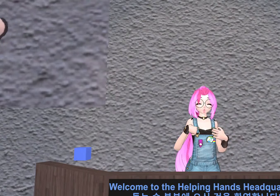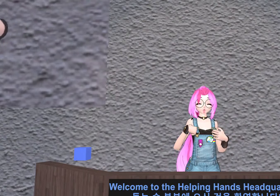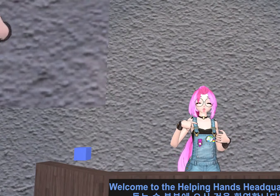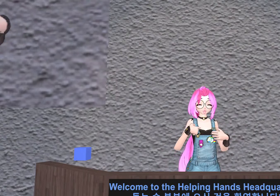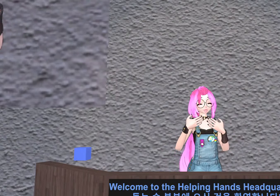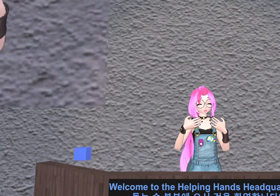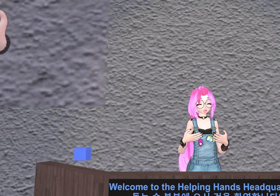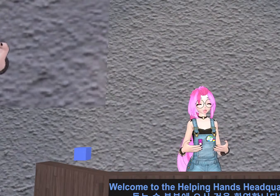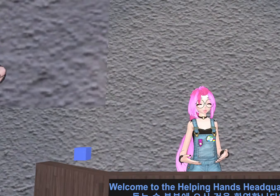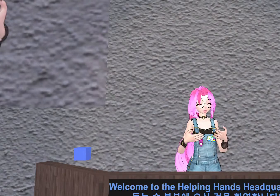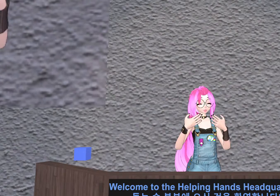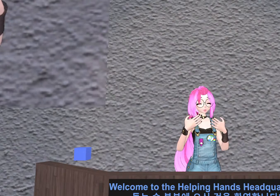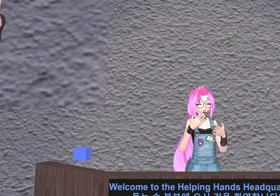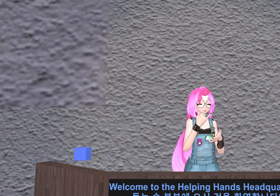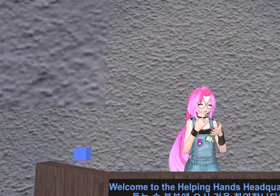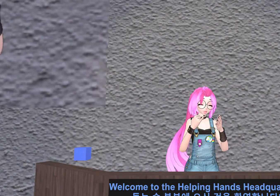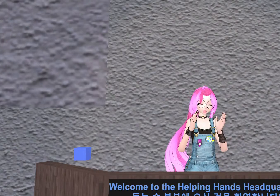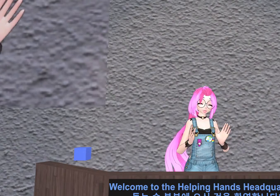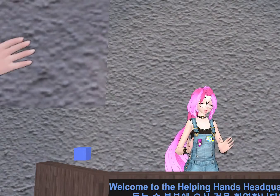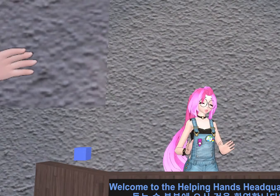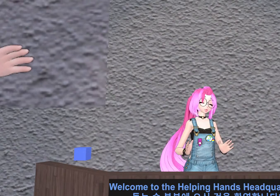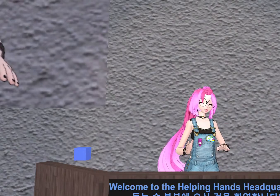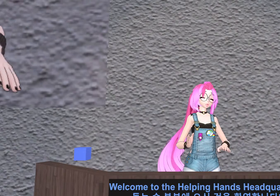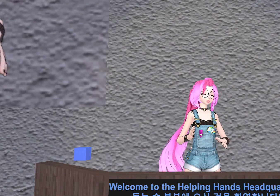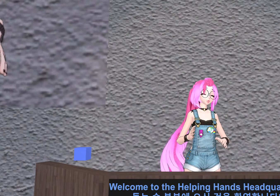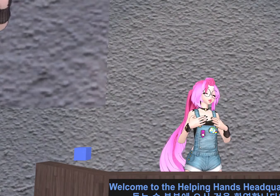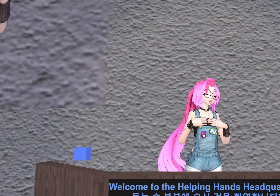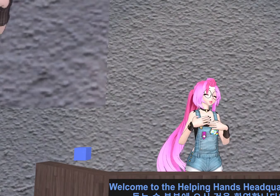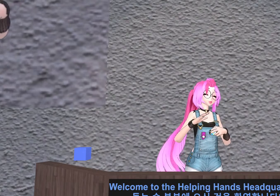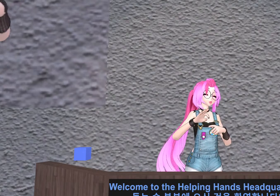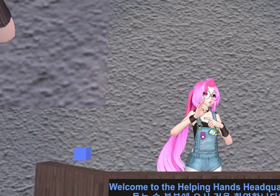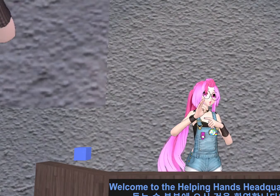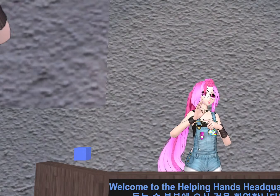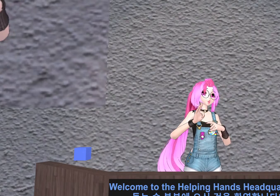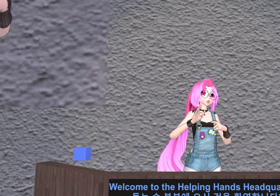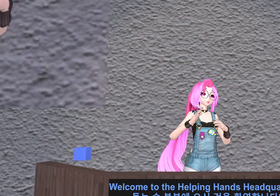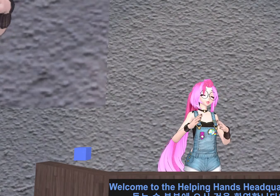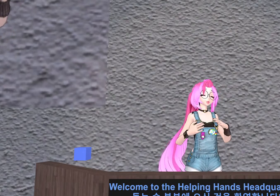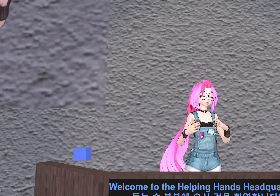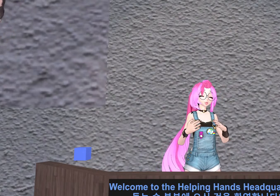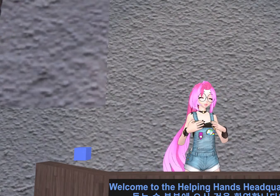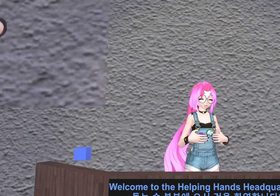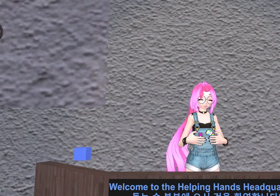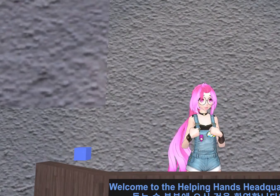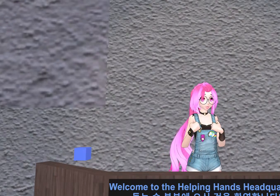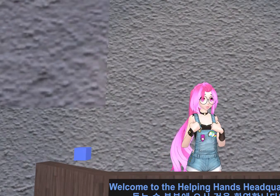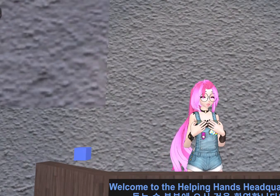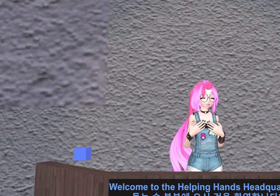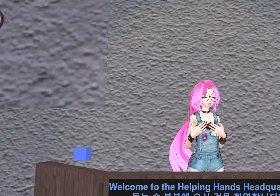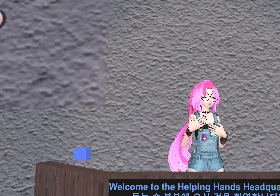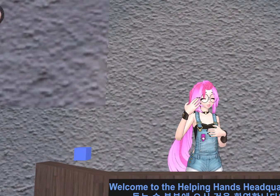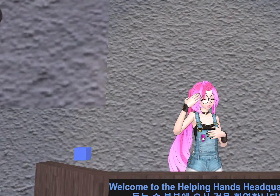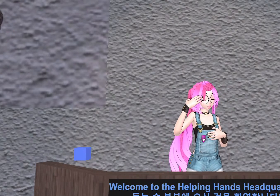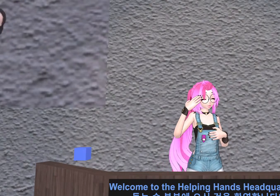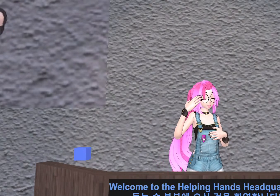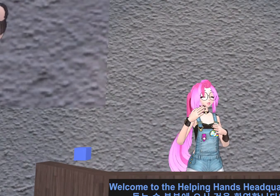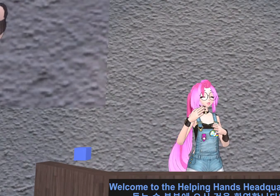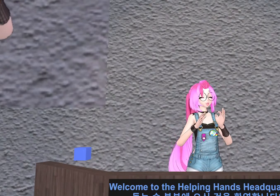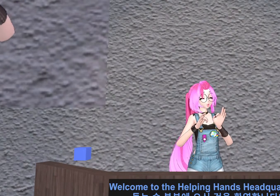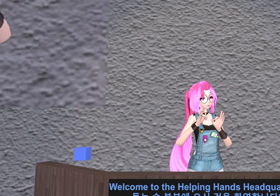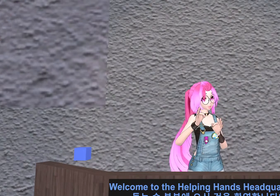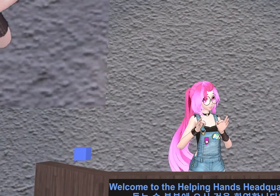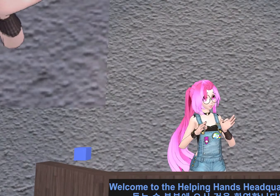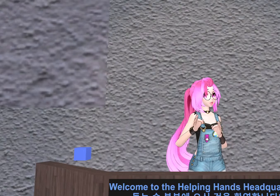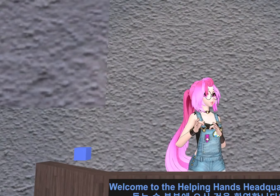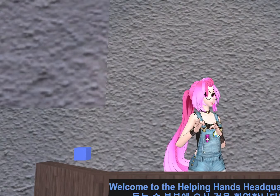I know who I am. I'm an artist. Like you would use that when you're describing something you're passionate about and